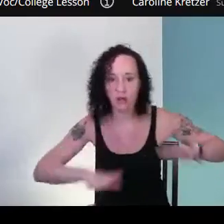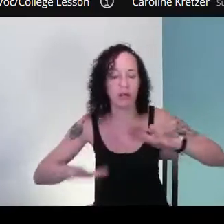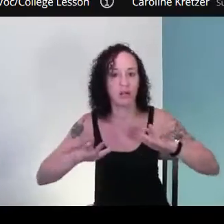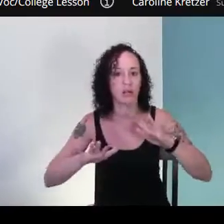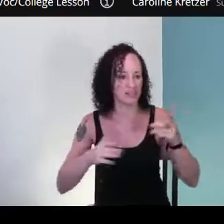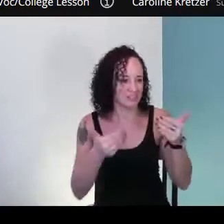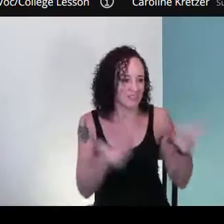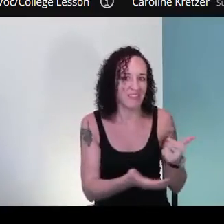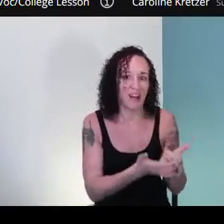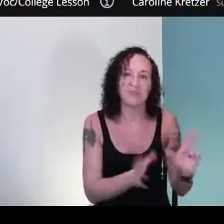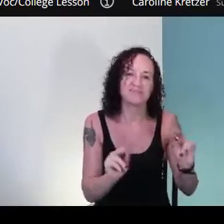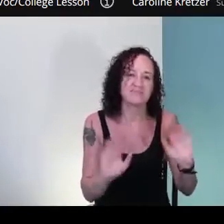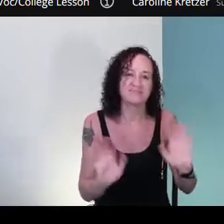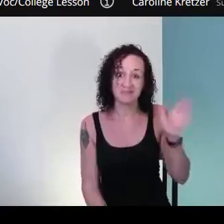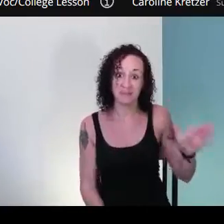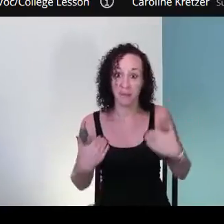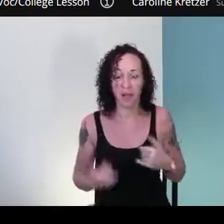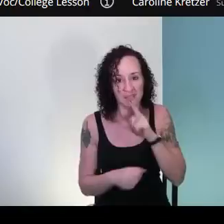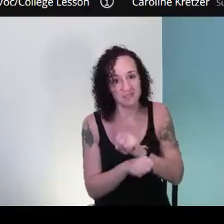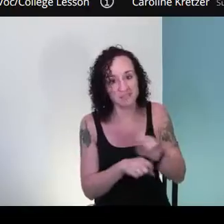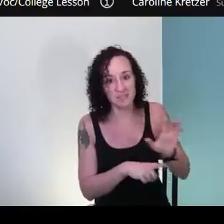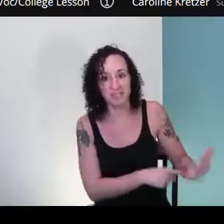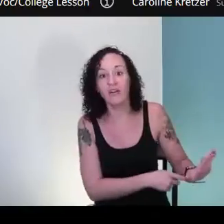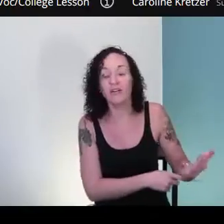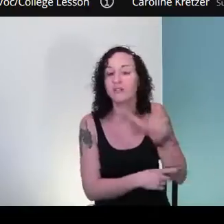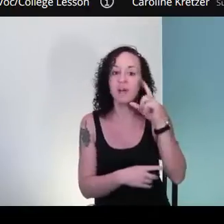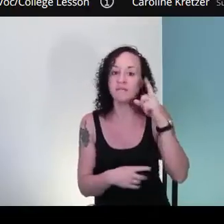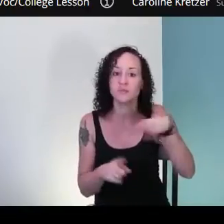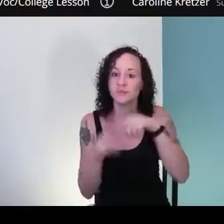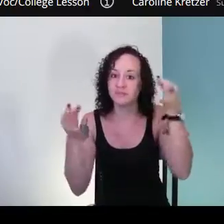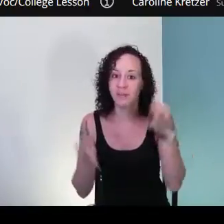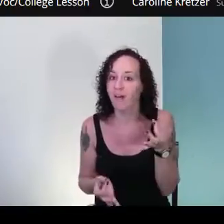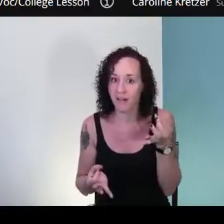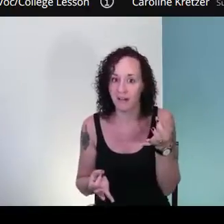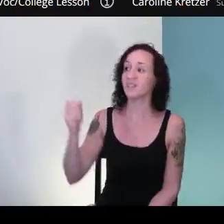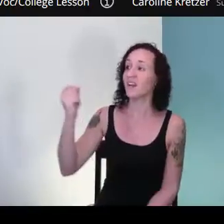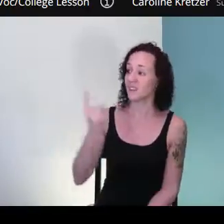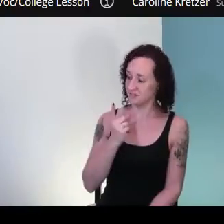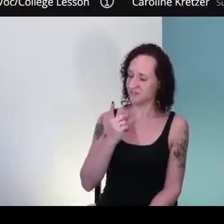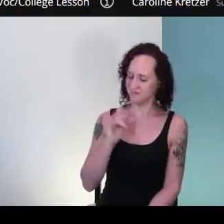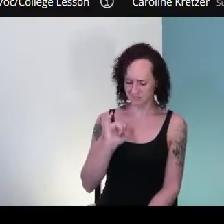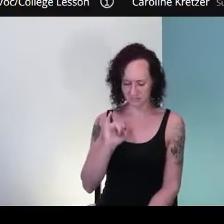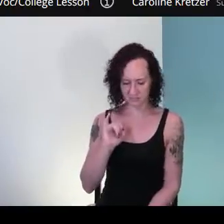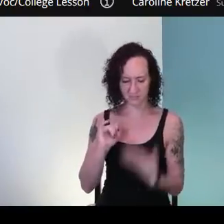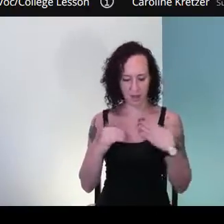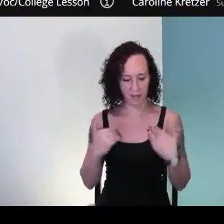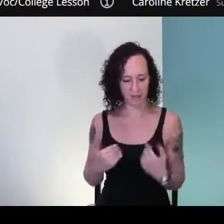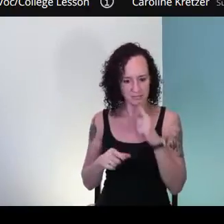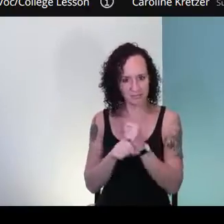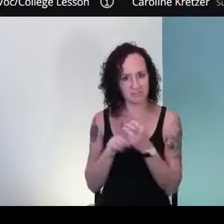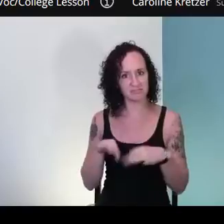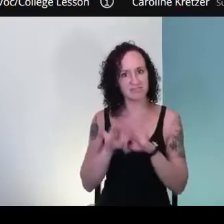develop their own reasoning and be able to answer, and be able to understand what's happening with their bodies. Their